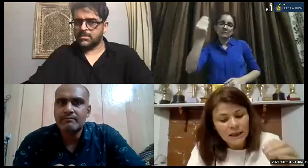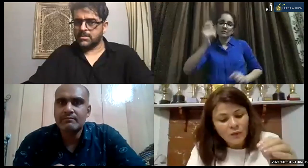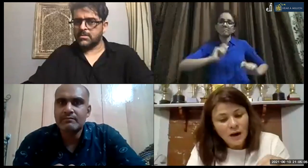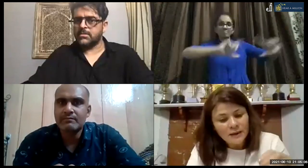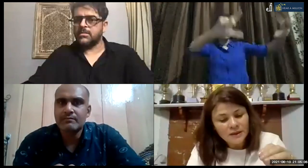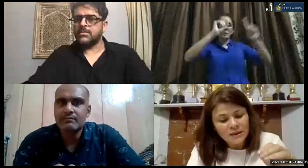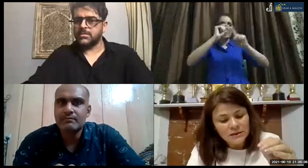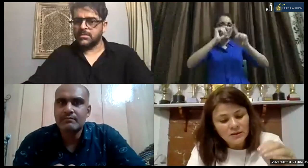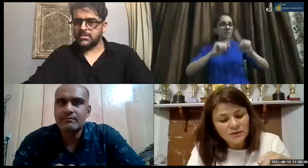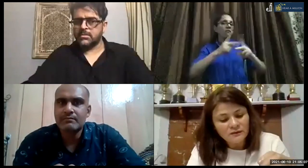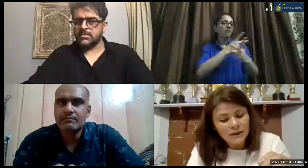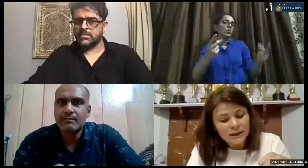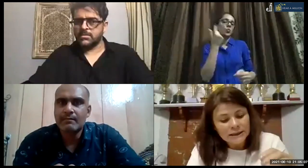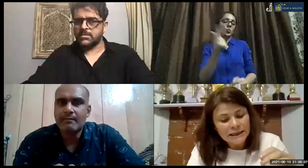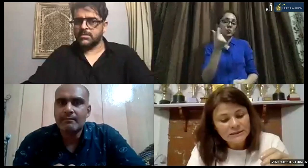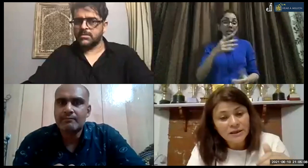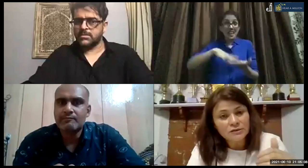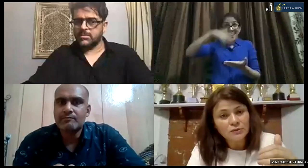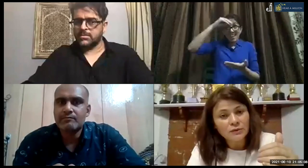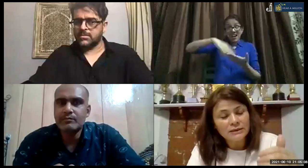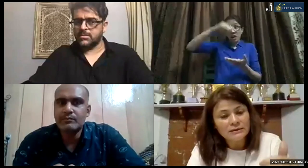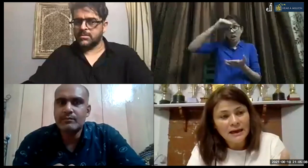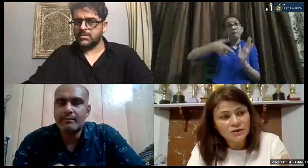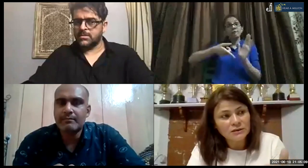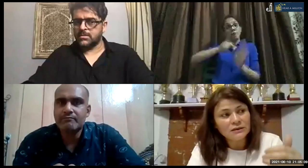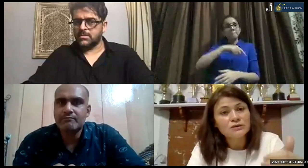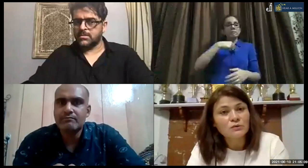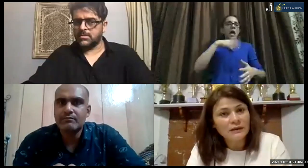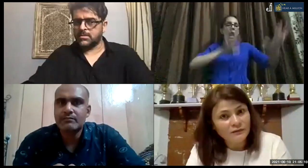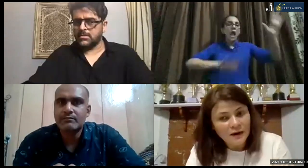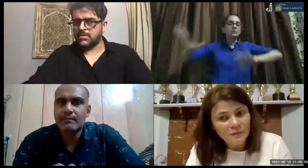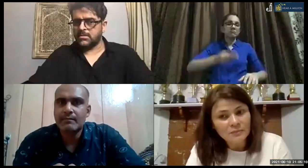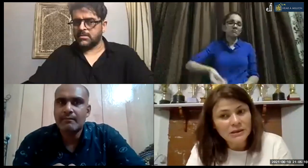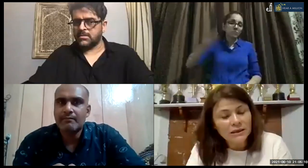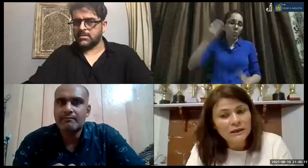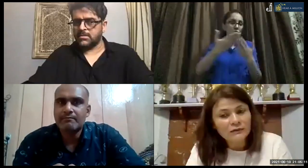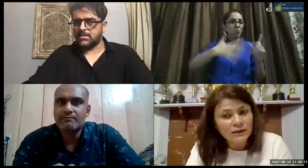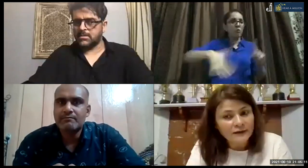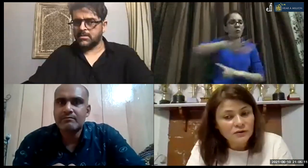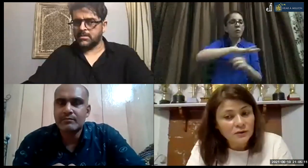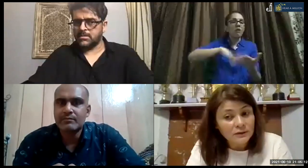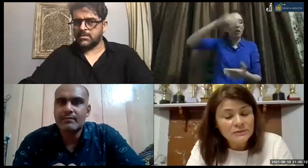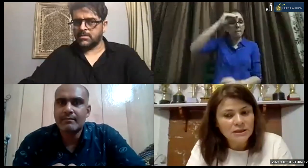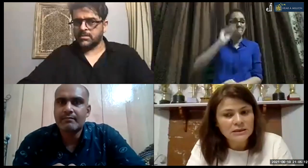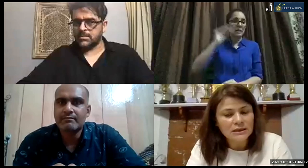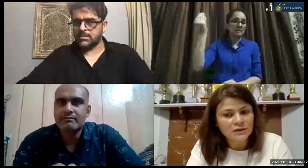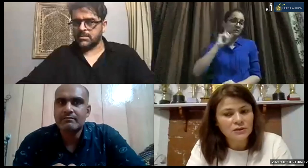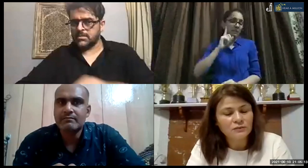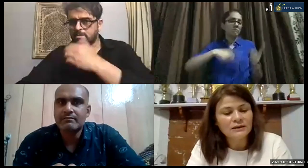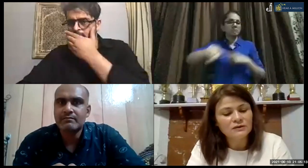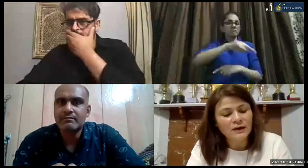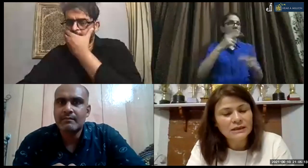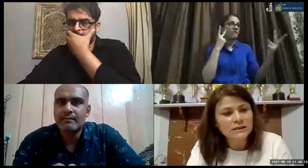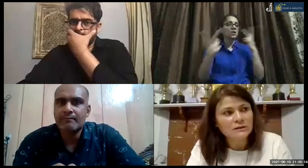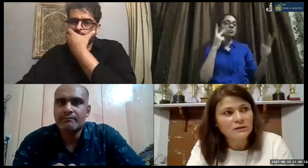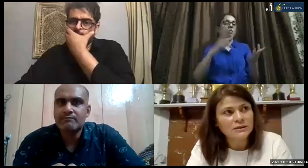teaching. Why? Because a lot of learning takes place through interaction in the school environment, particularly for deaf children, especially young children,